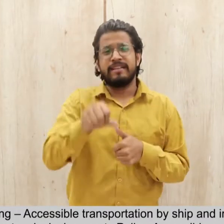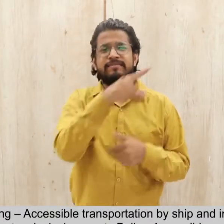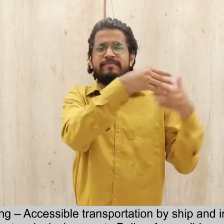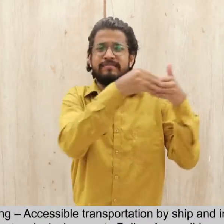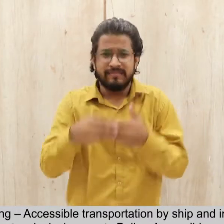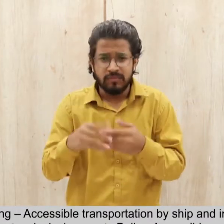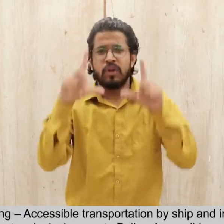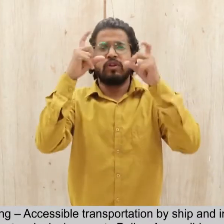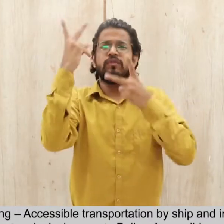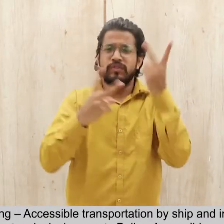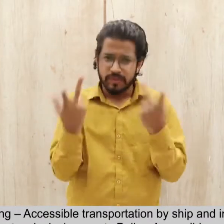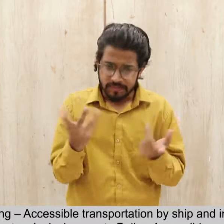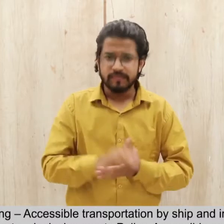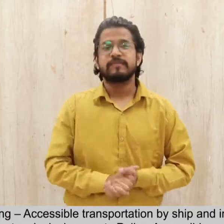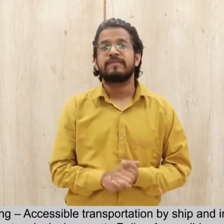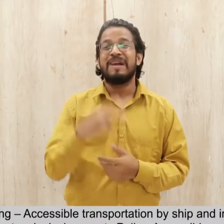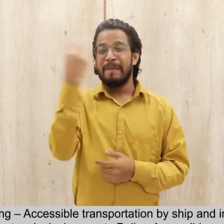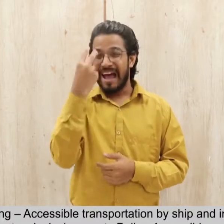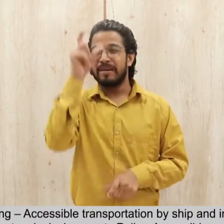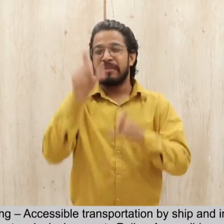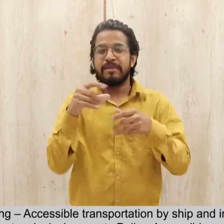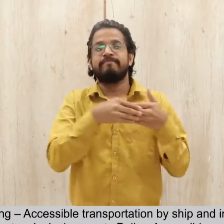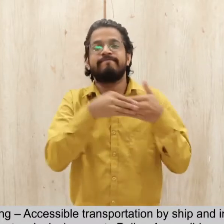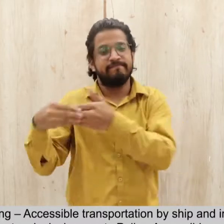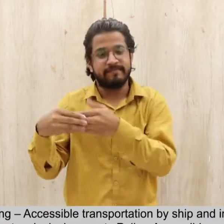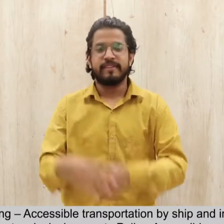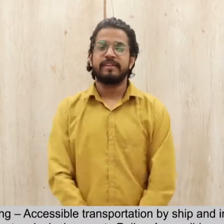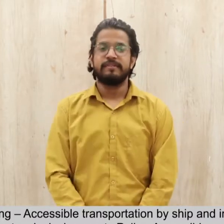accessible transportation by ship and inland waterways.